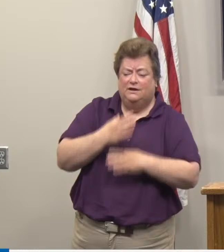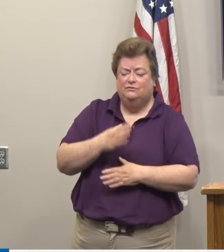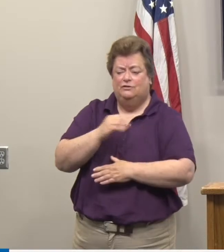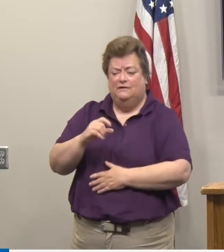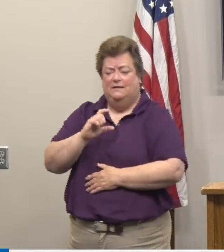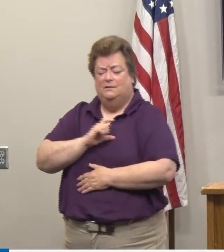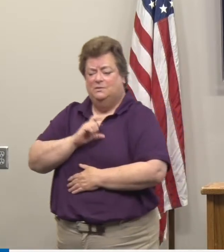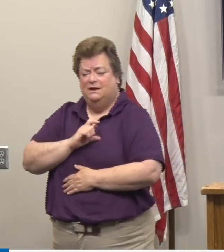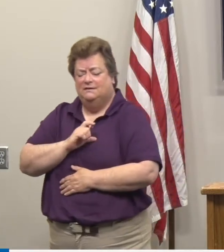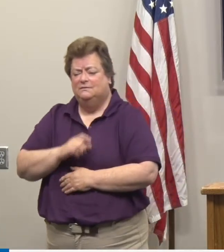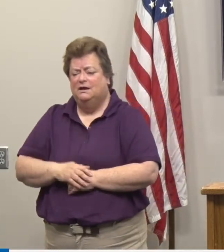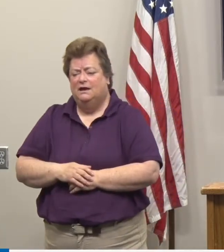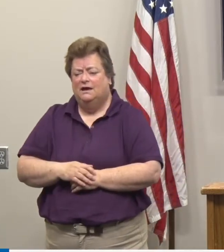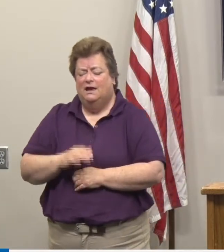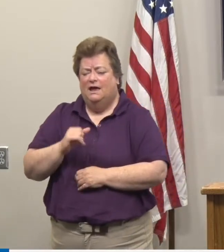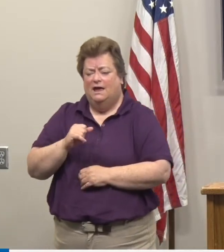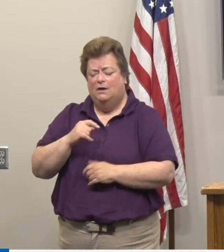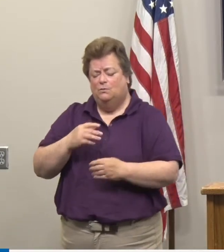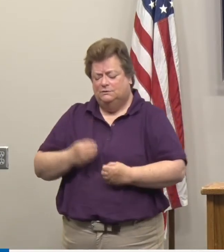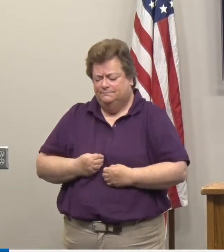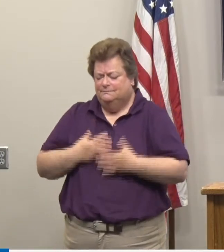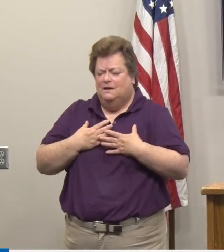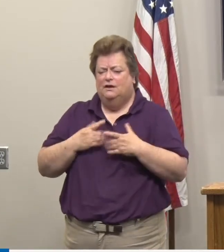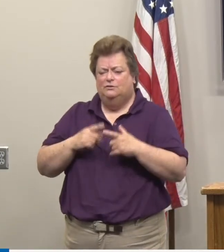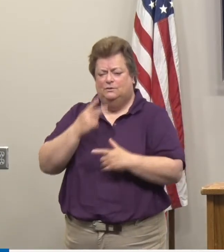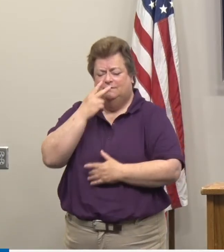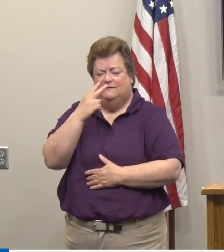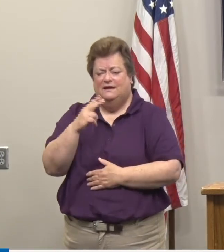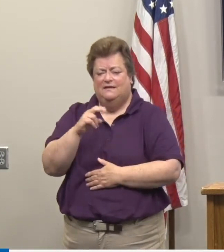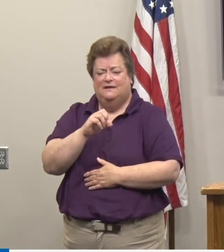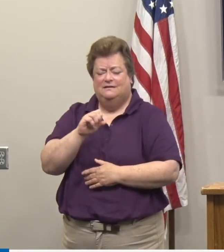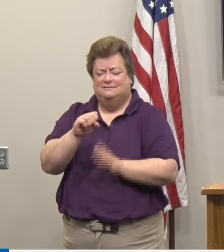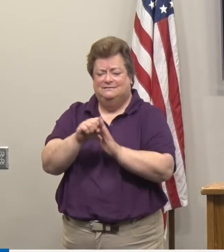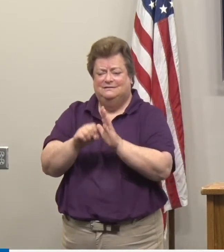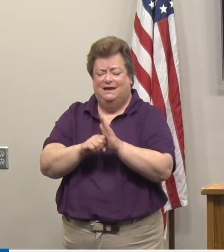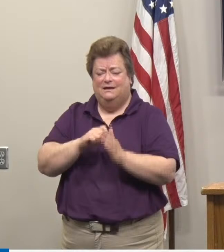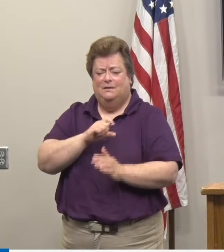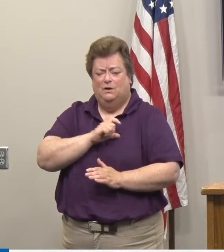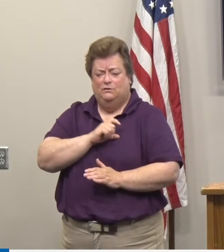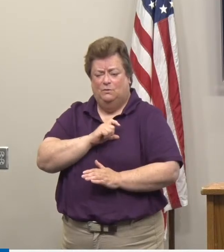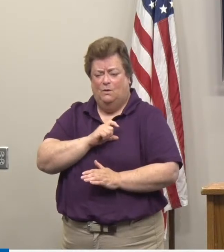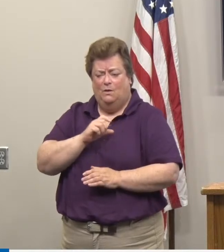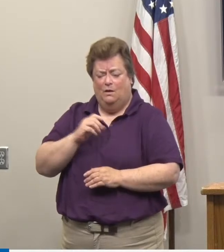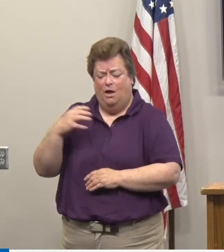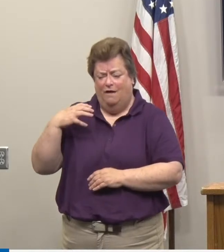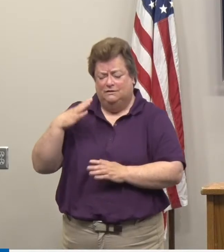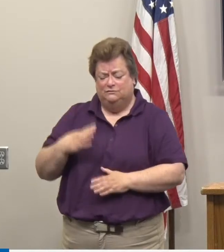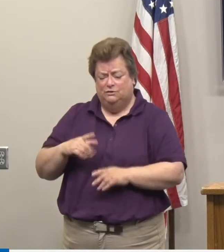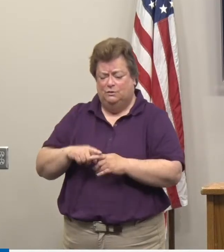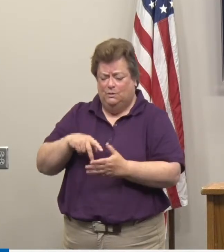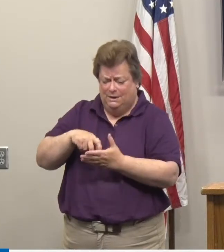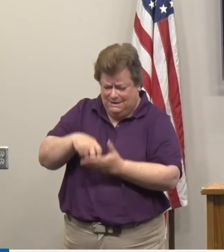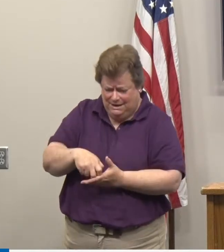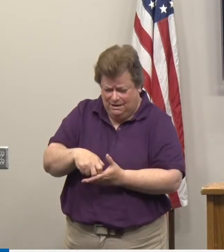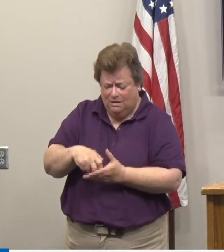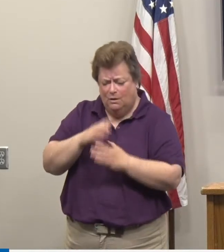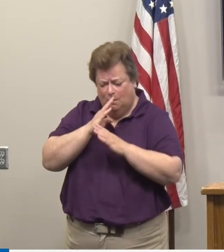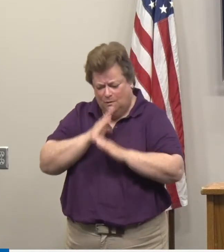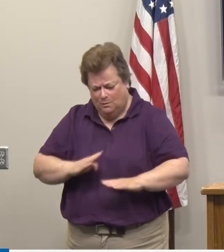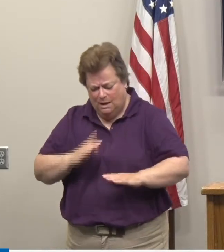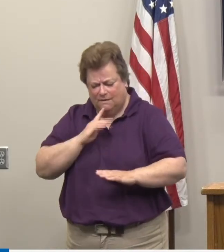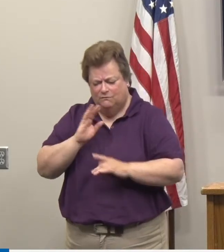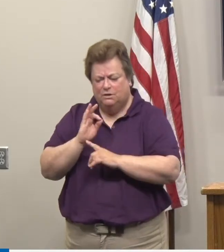State Patrol Major Mike Johnke join protesters to kneel in silence for 9 minutes in honor of George